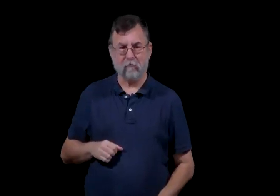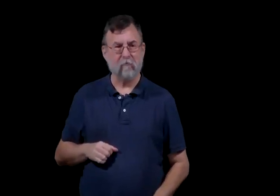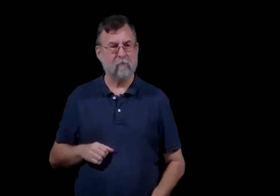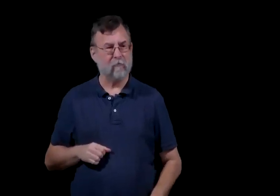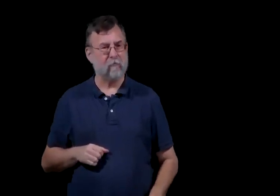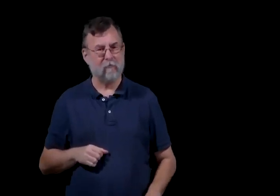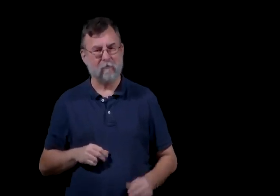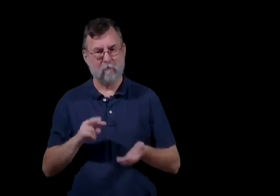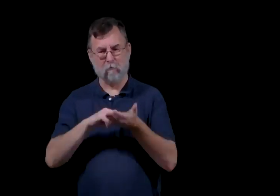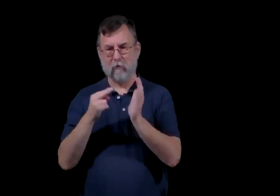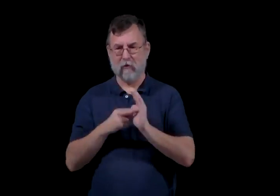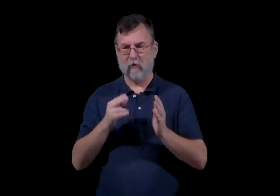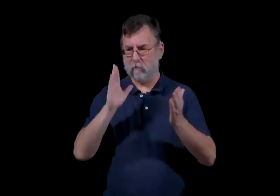up?